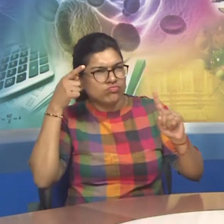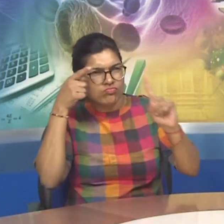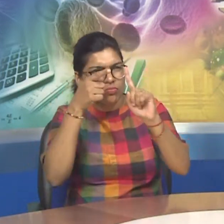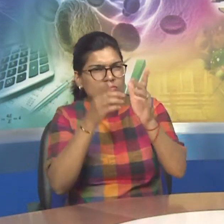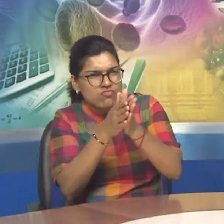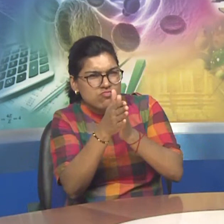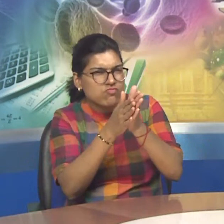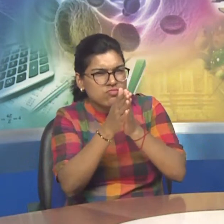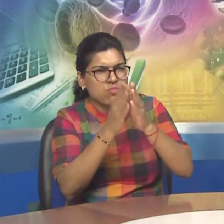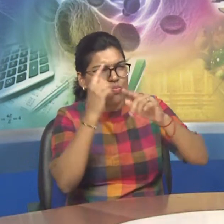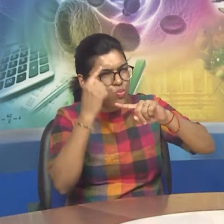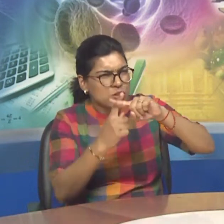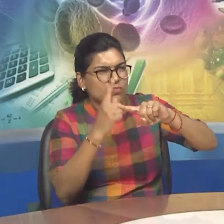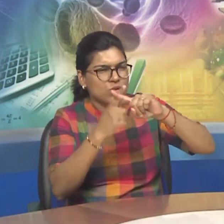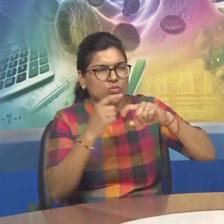effective,